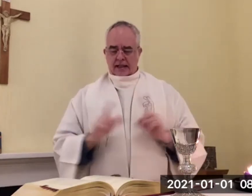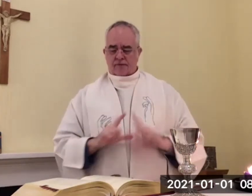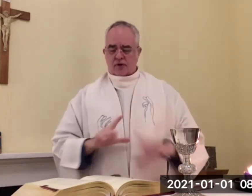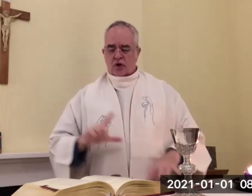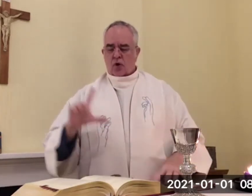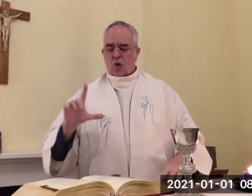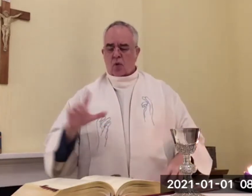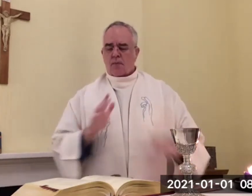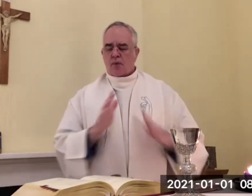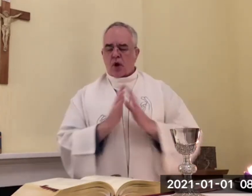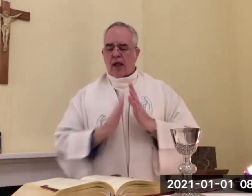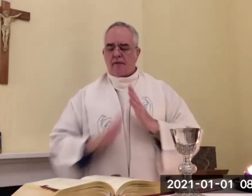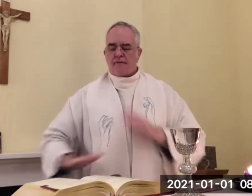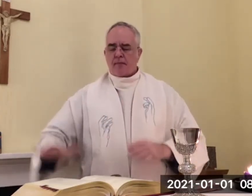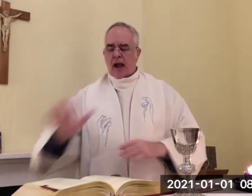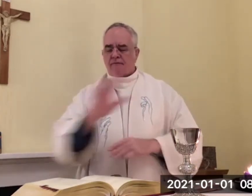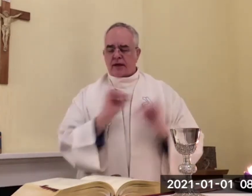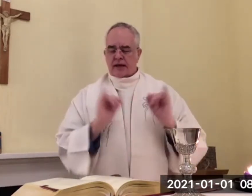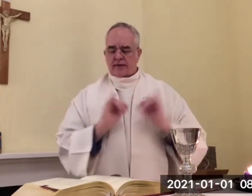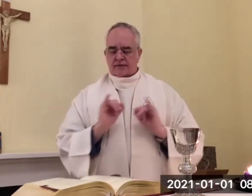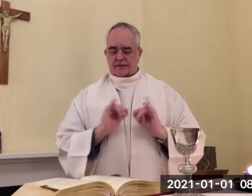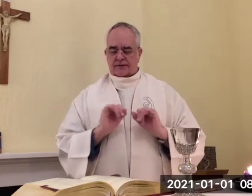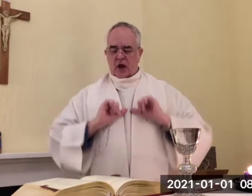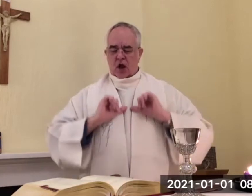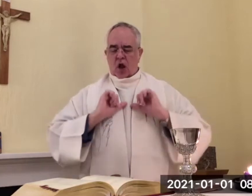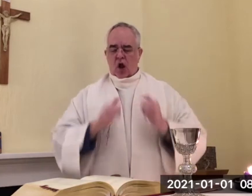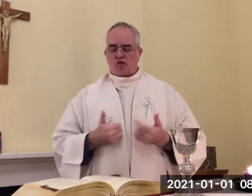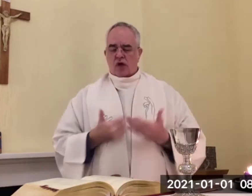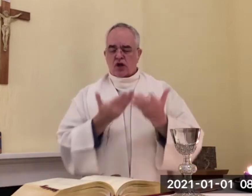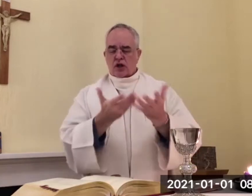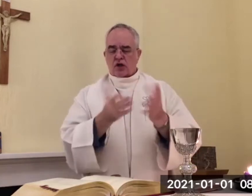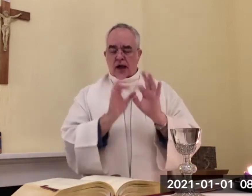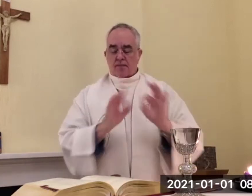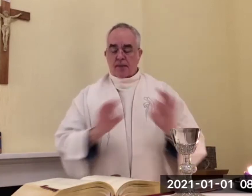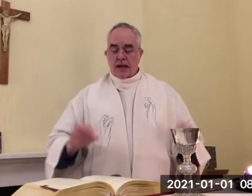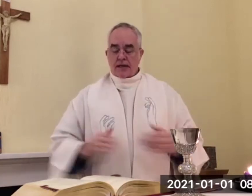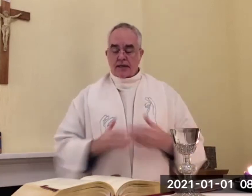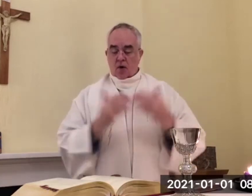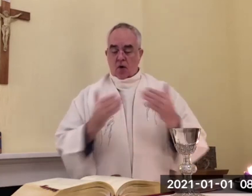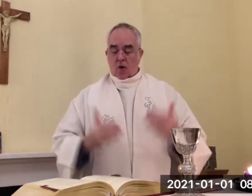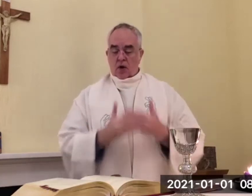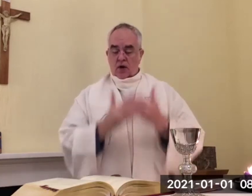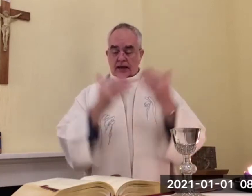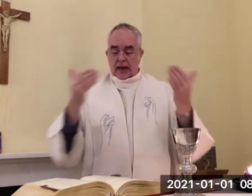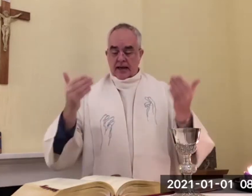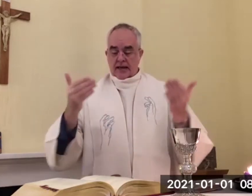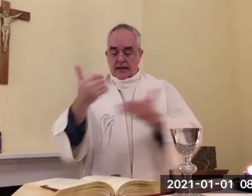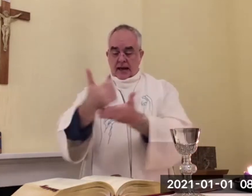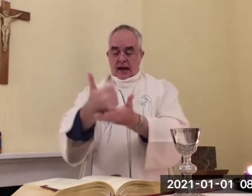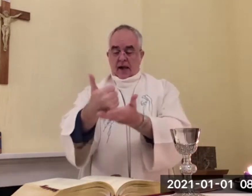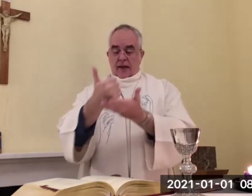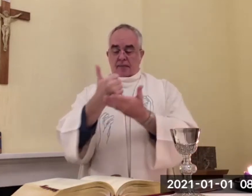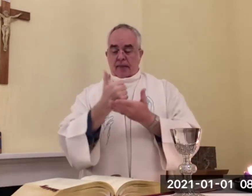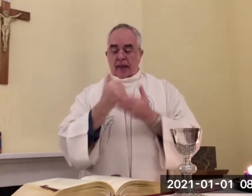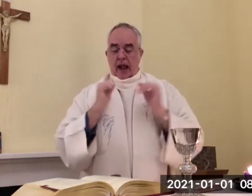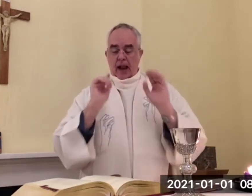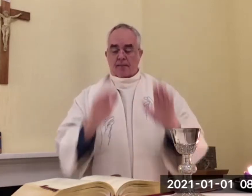Deliver us, Lord, we pray, from every evil. Rescue, grant peace all our days, that by the help of